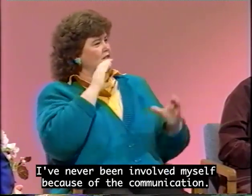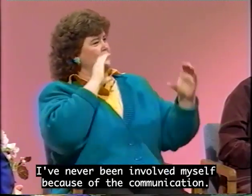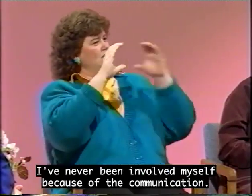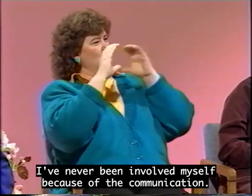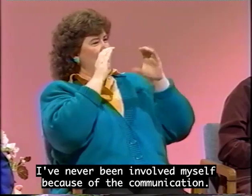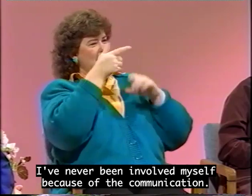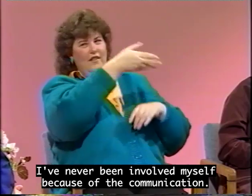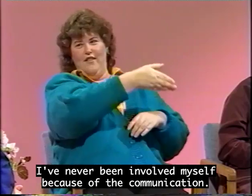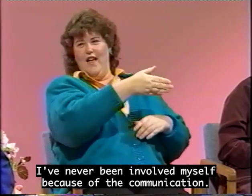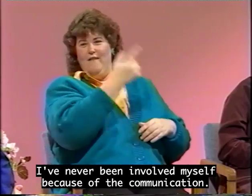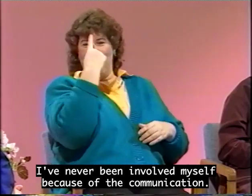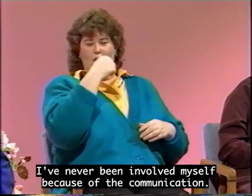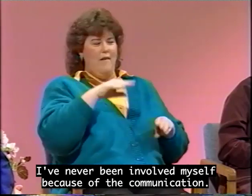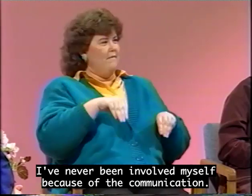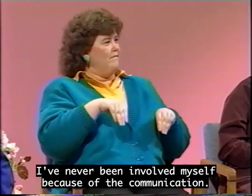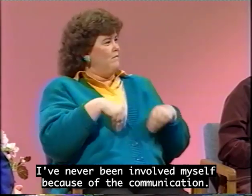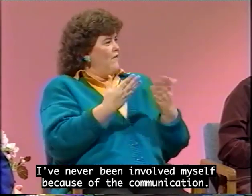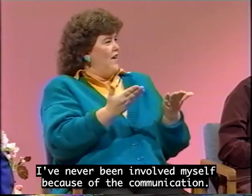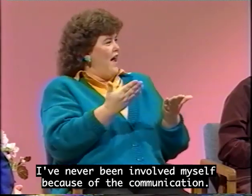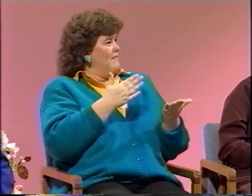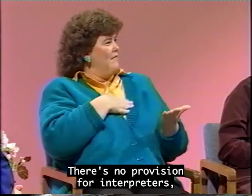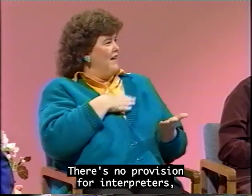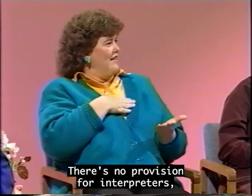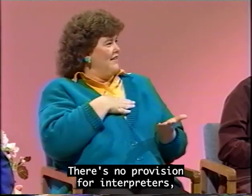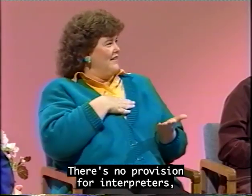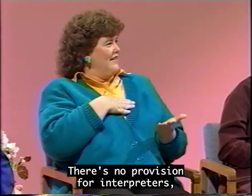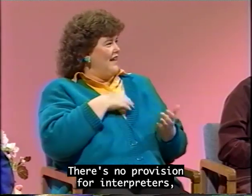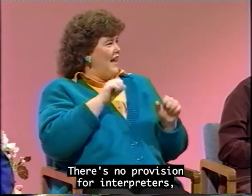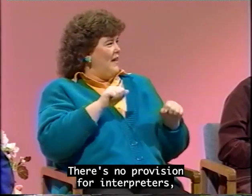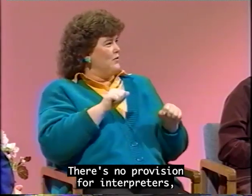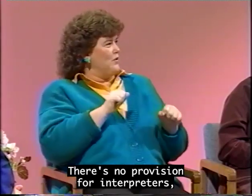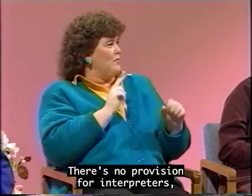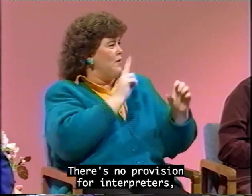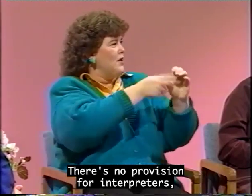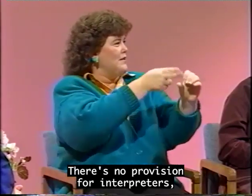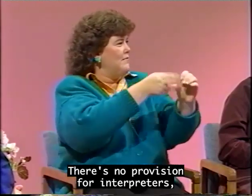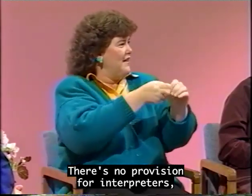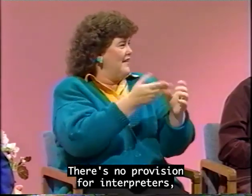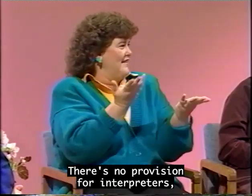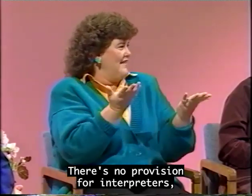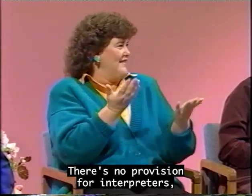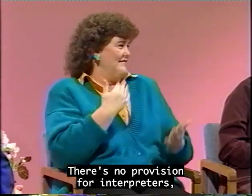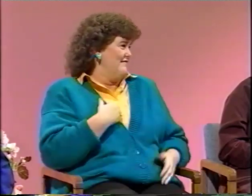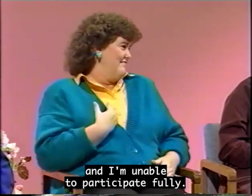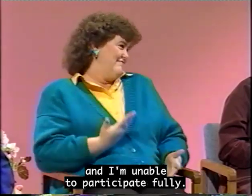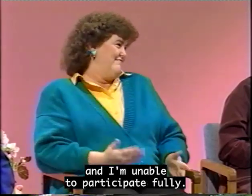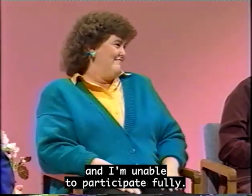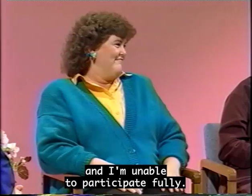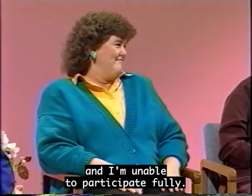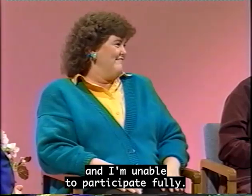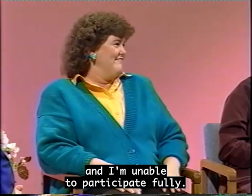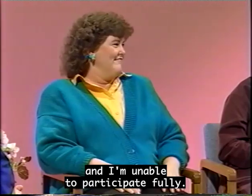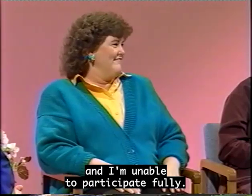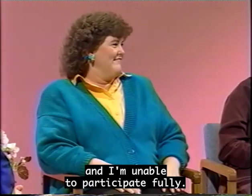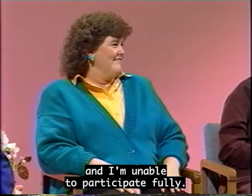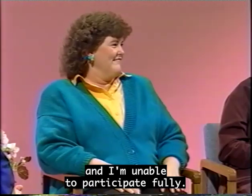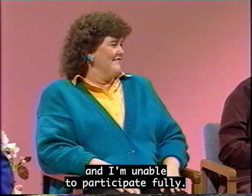never been involved myself because of the communication. There's no provision for interpreters, and I'm unable to participate